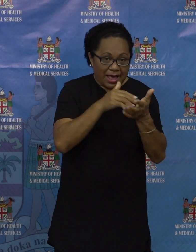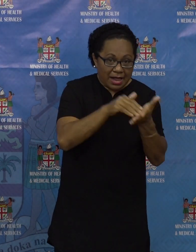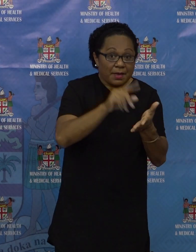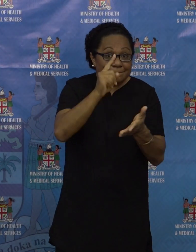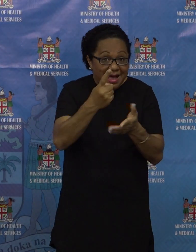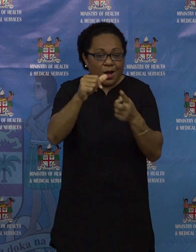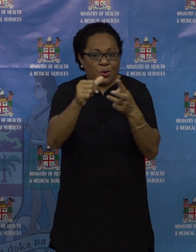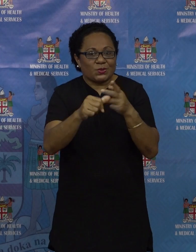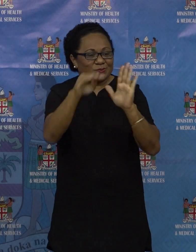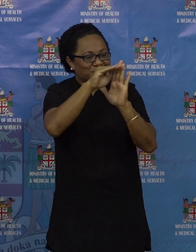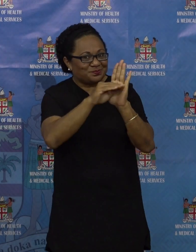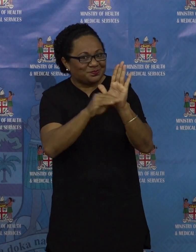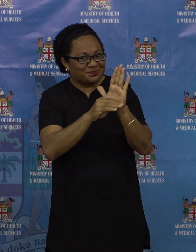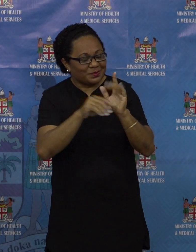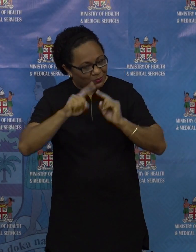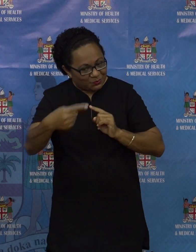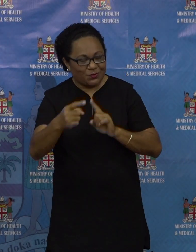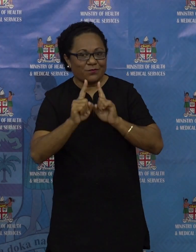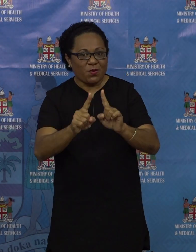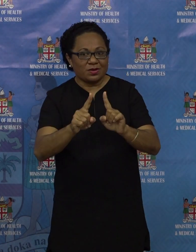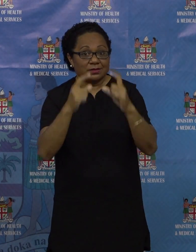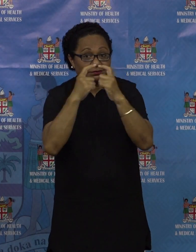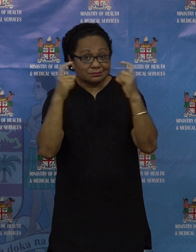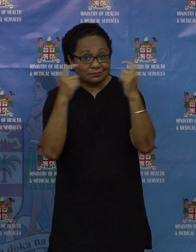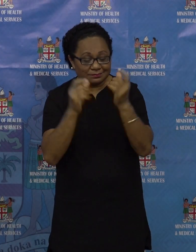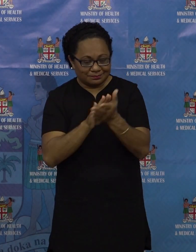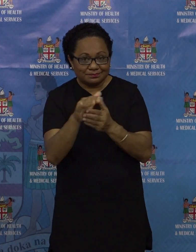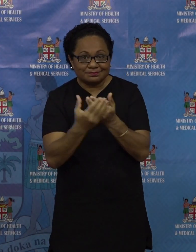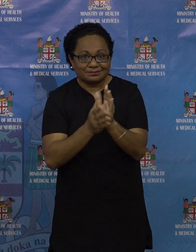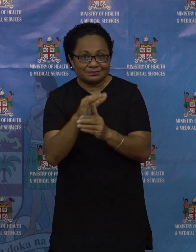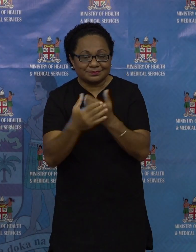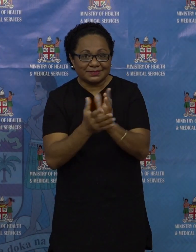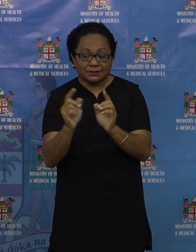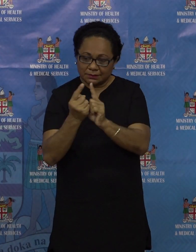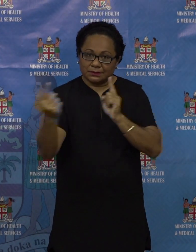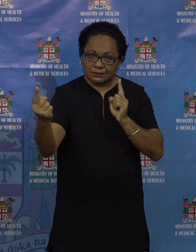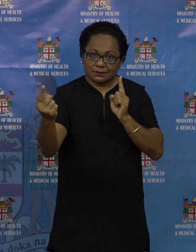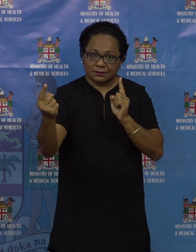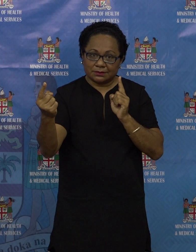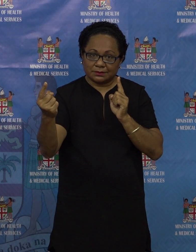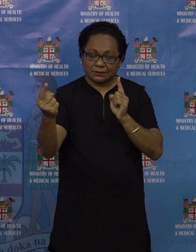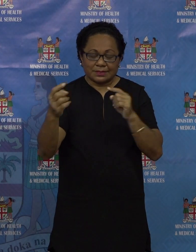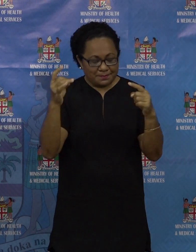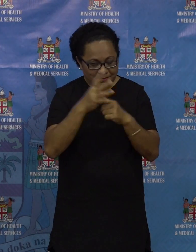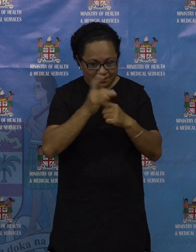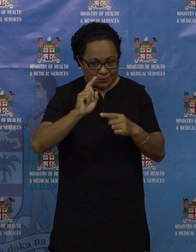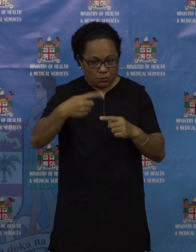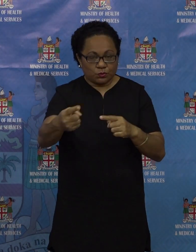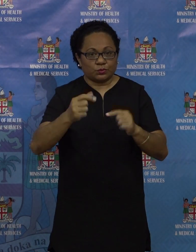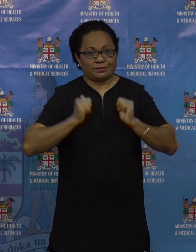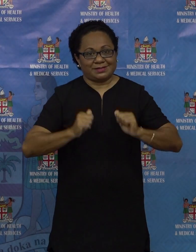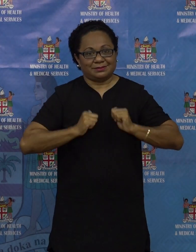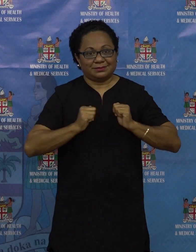variants, like wearing masks, washing hands frequently, and maintaining physical distance from others outside of your immediate